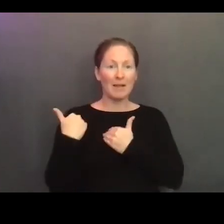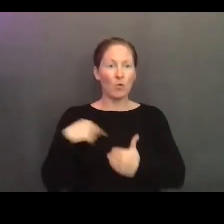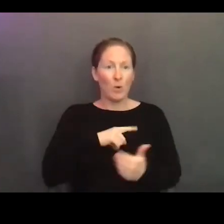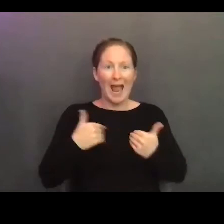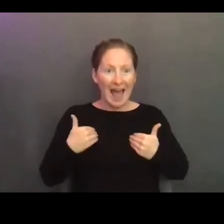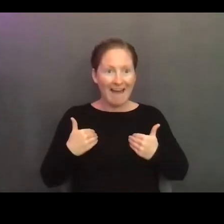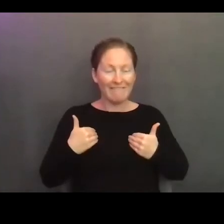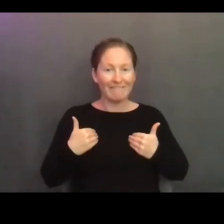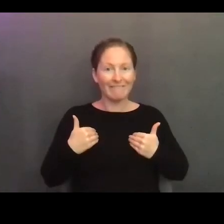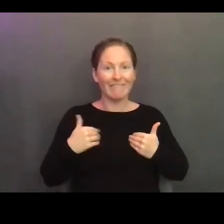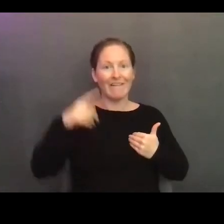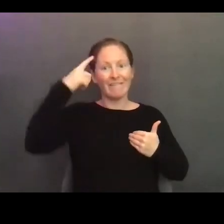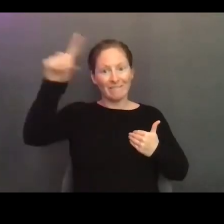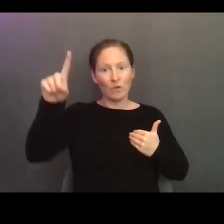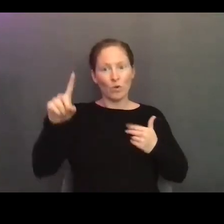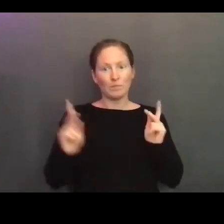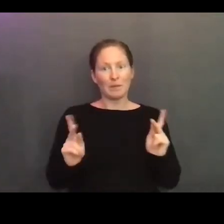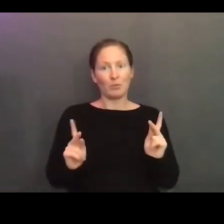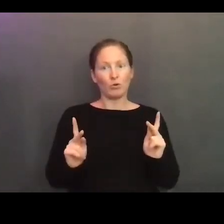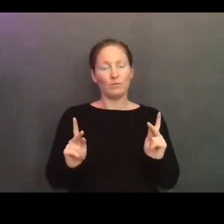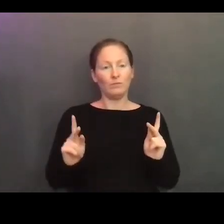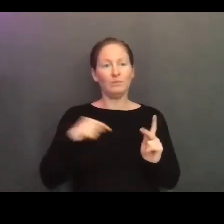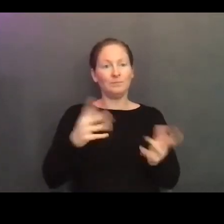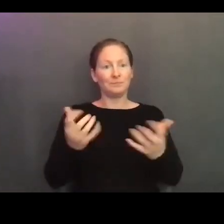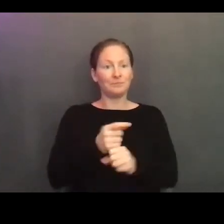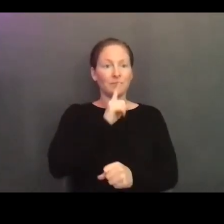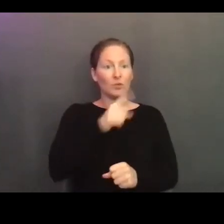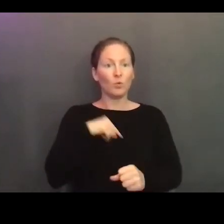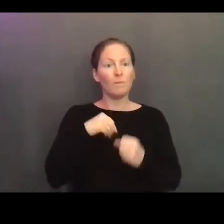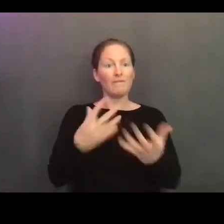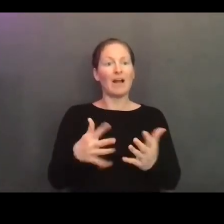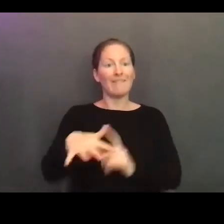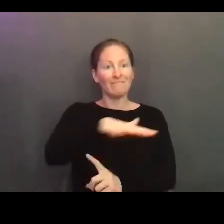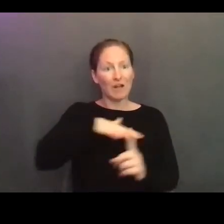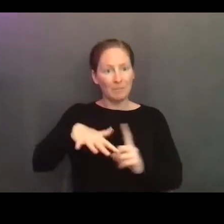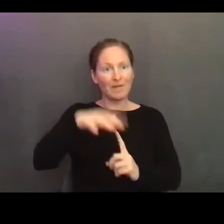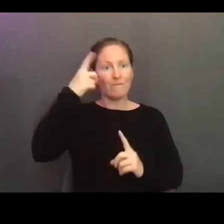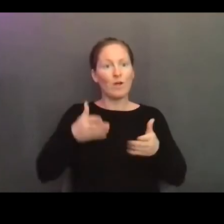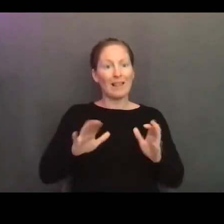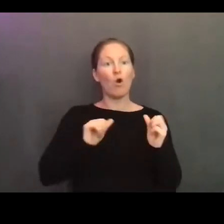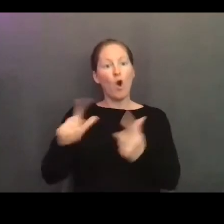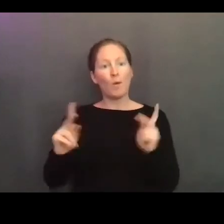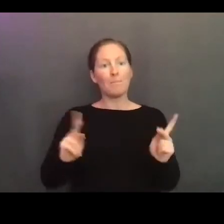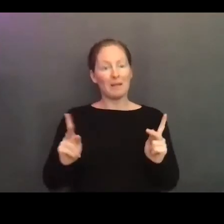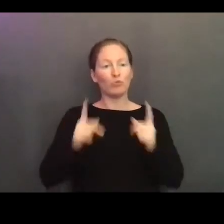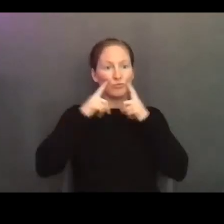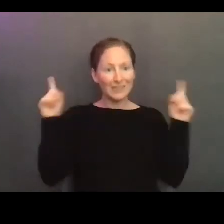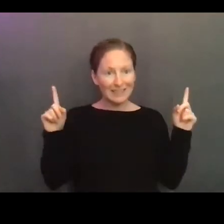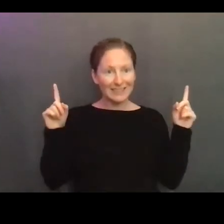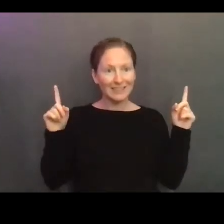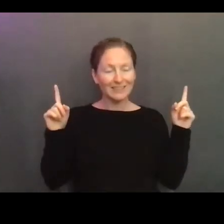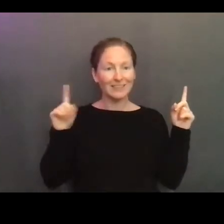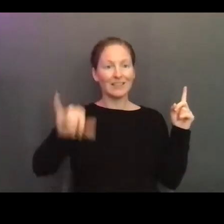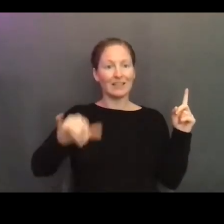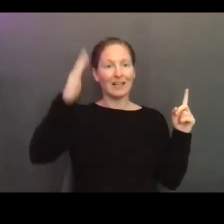have, you know, to our fellow man, is to make sure that we provide that environment to allow everyone to reach their full potential, which is why I've been